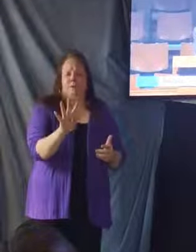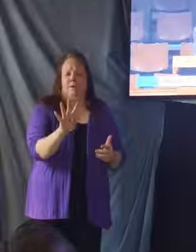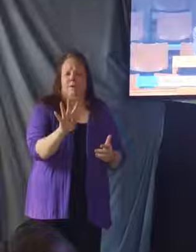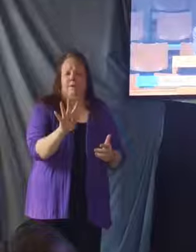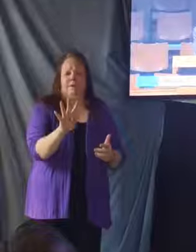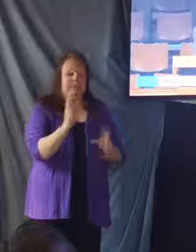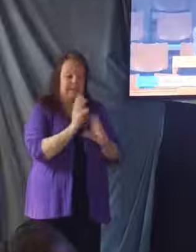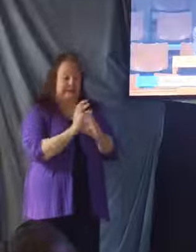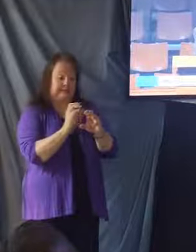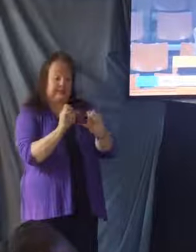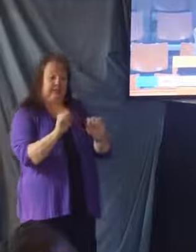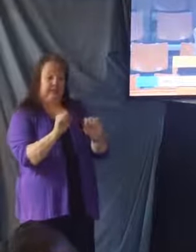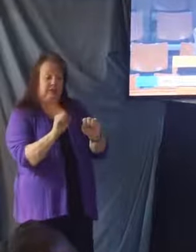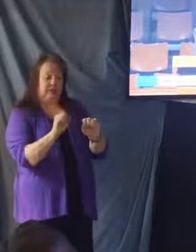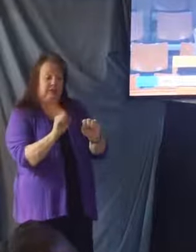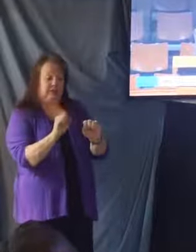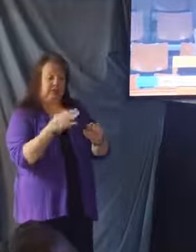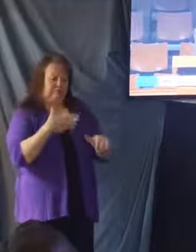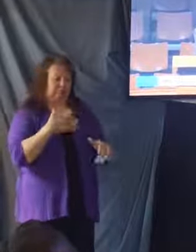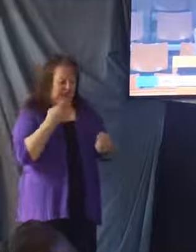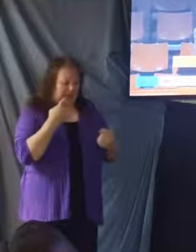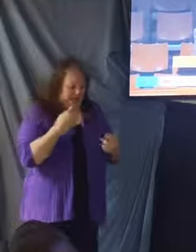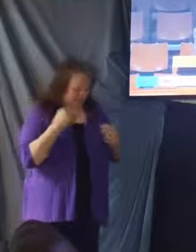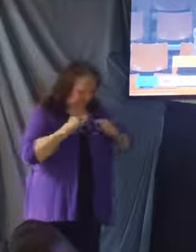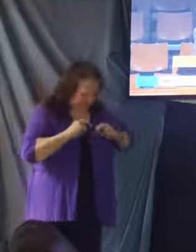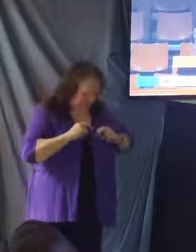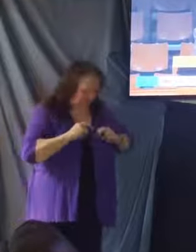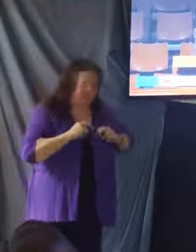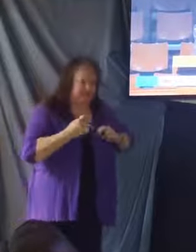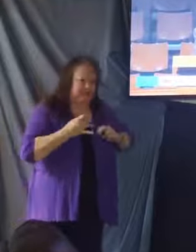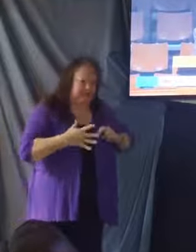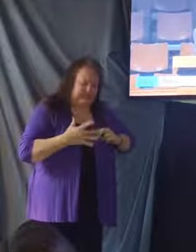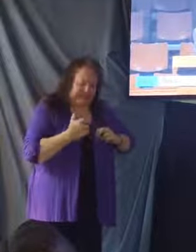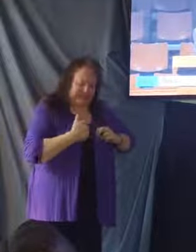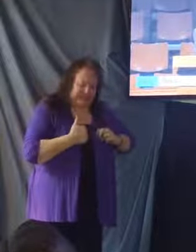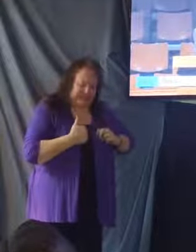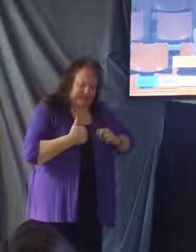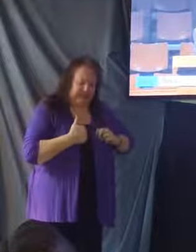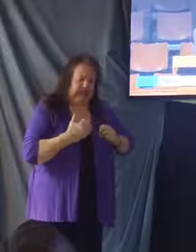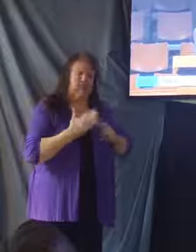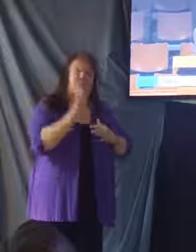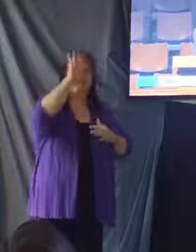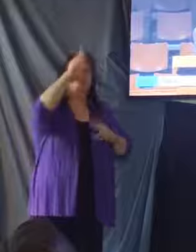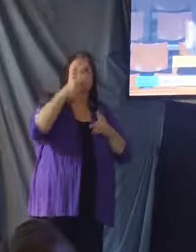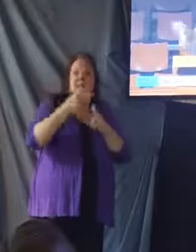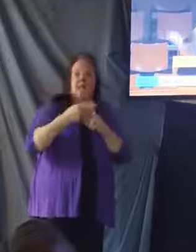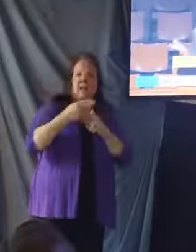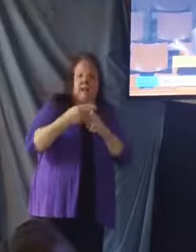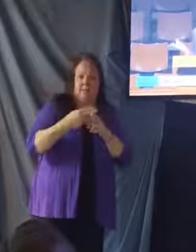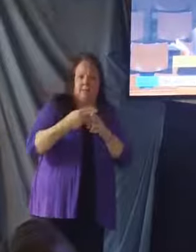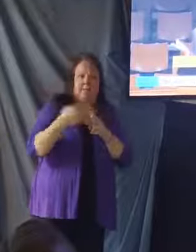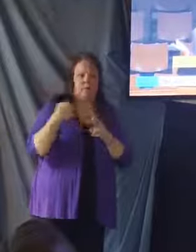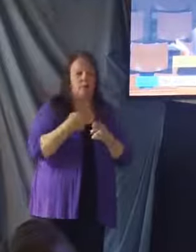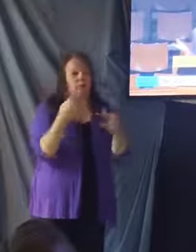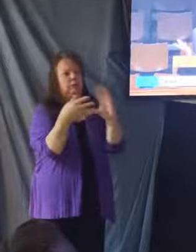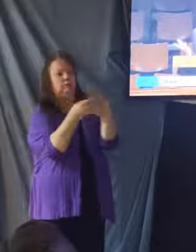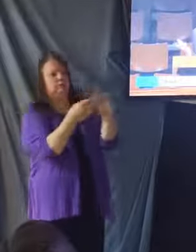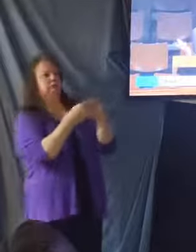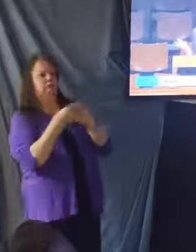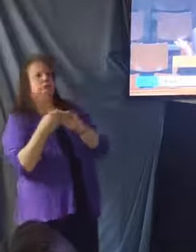that salvation, repentance for sins, in His name would be proclaimed to all